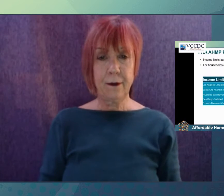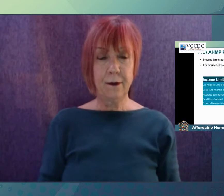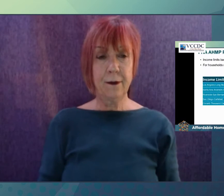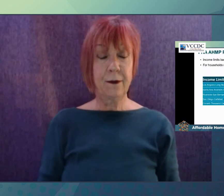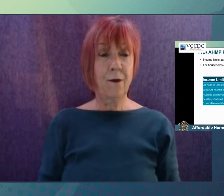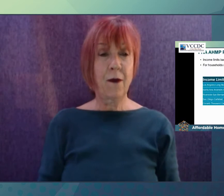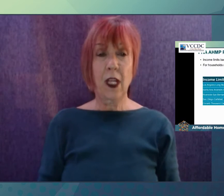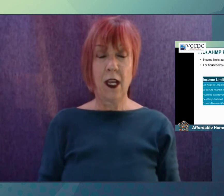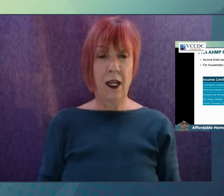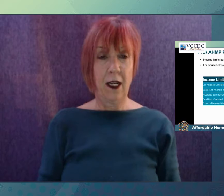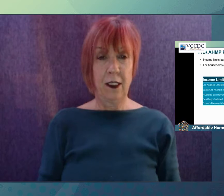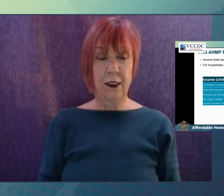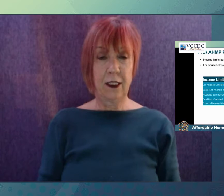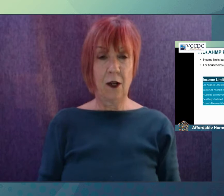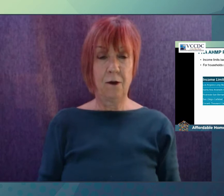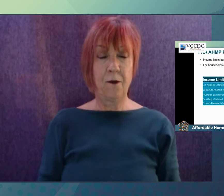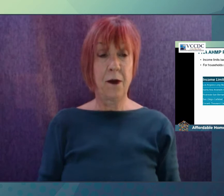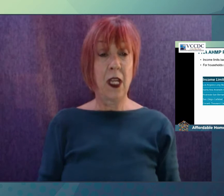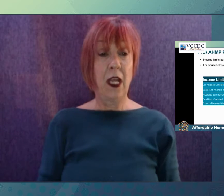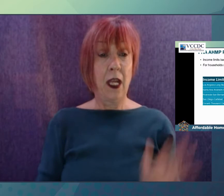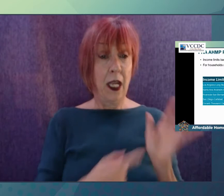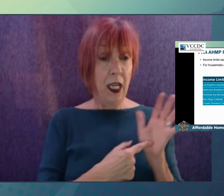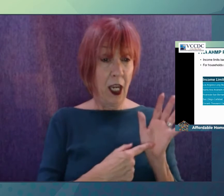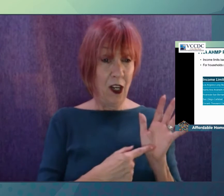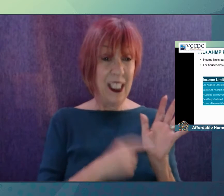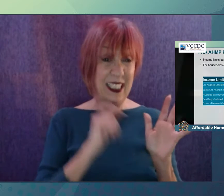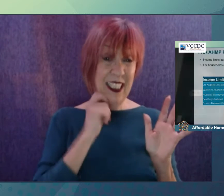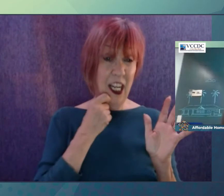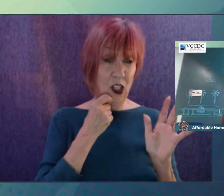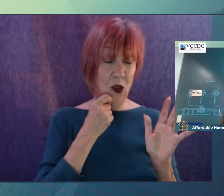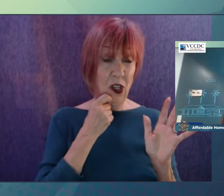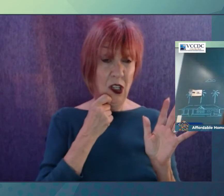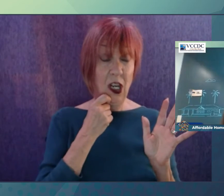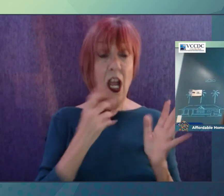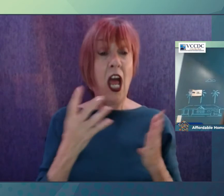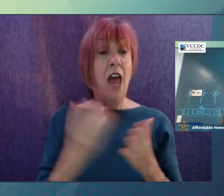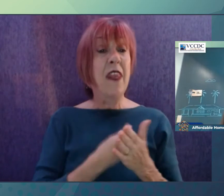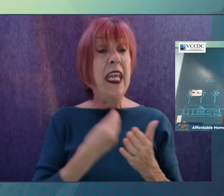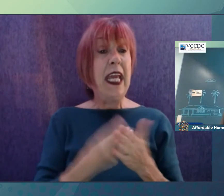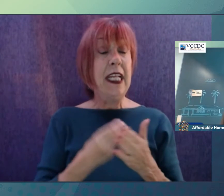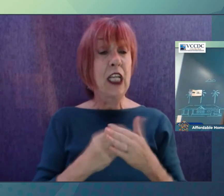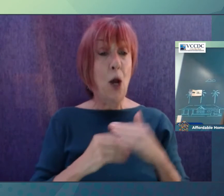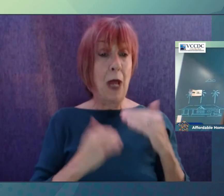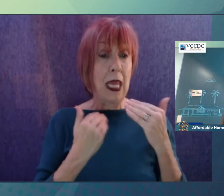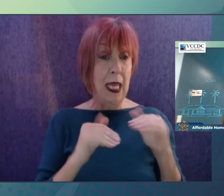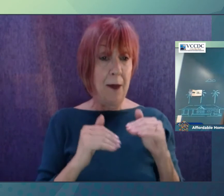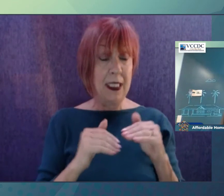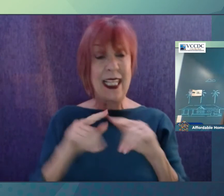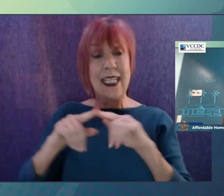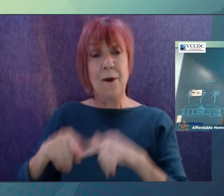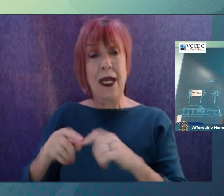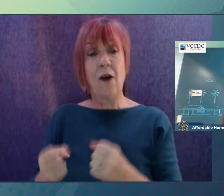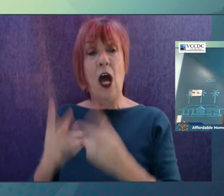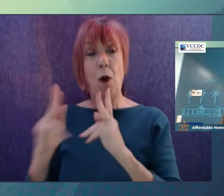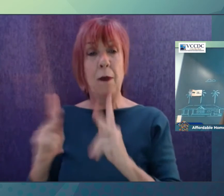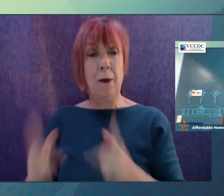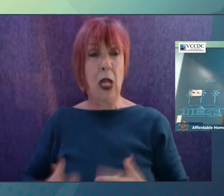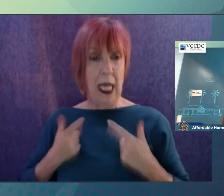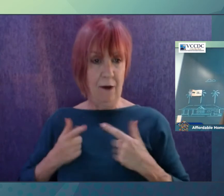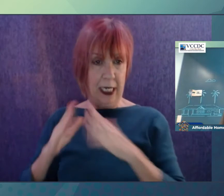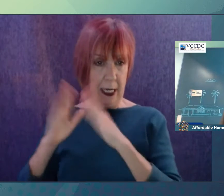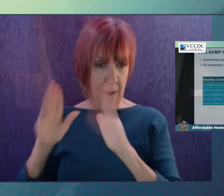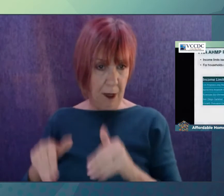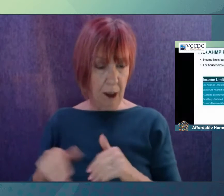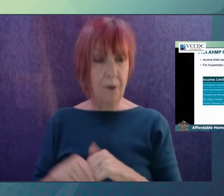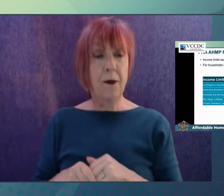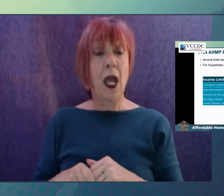So the income limits on here. What we did here was pretty cool as well. The income limits are based on number of occupants in the household. So